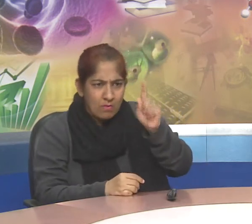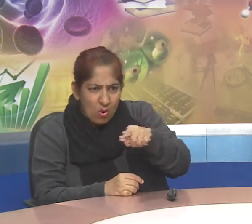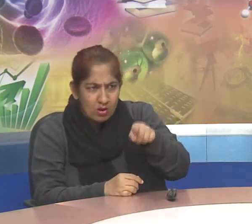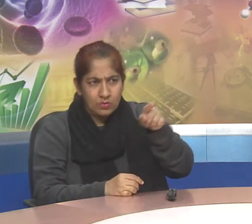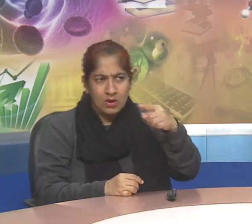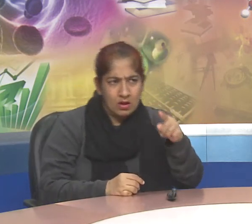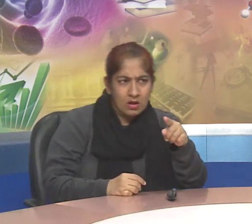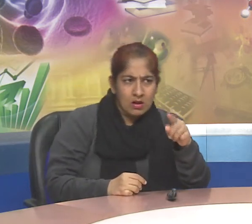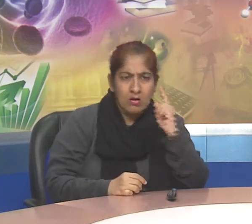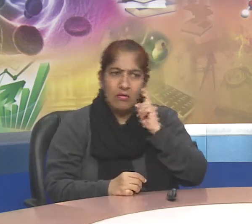means is right.